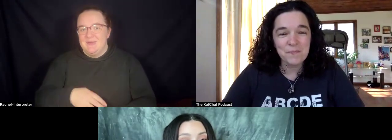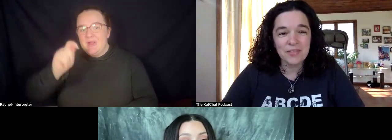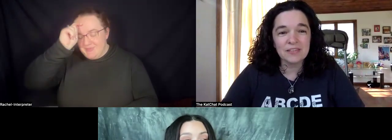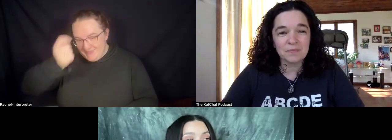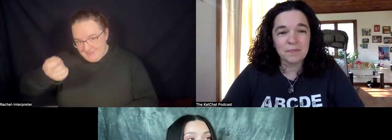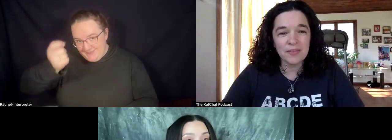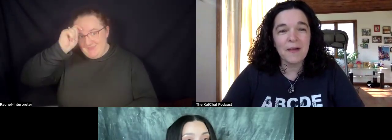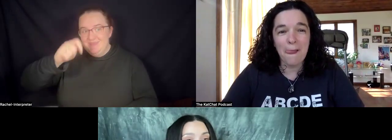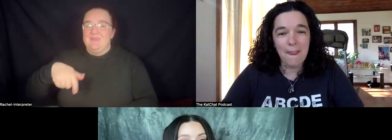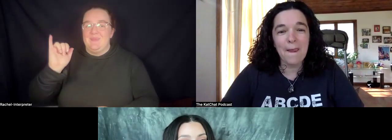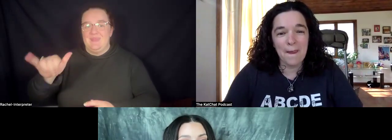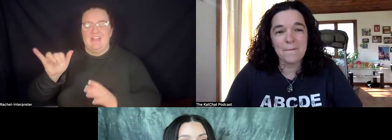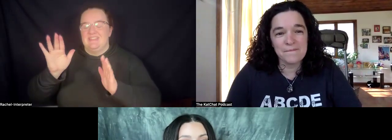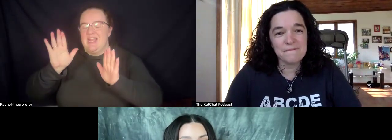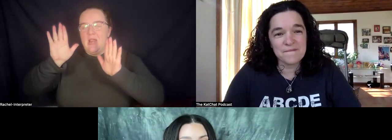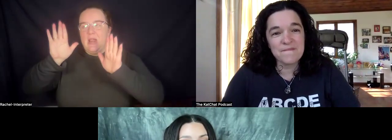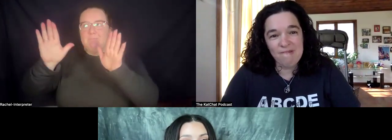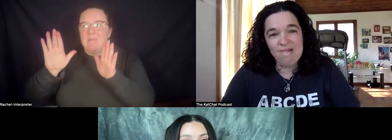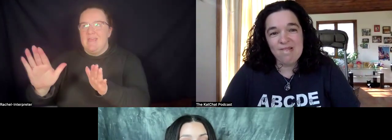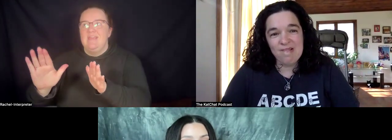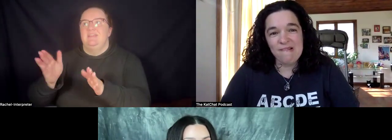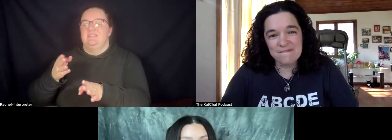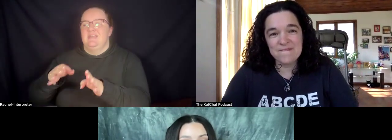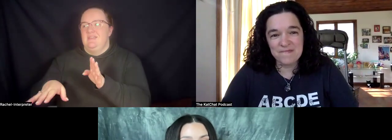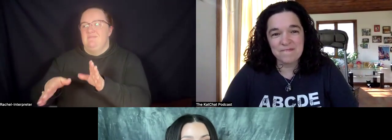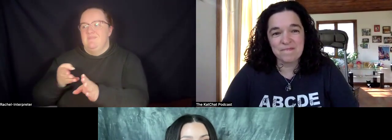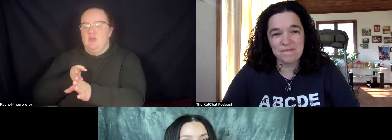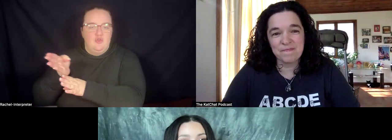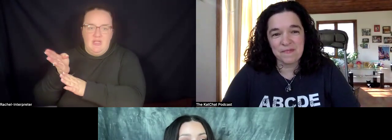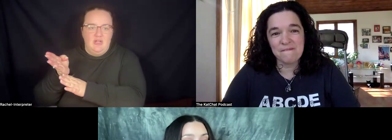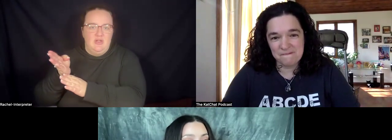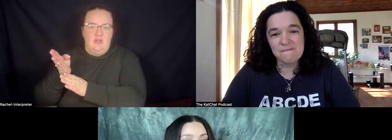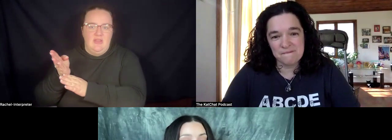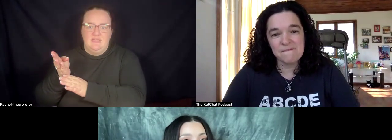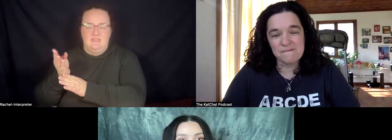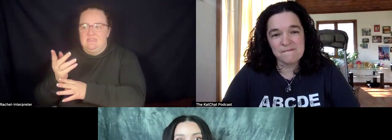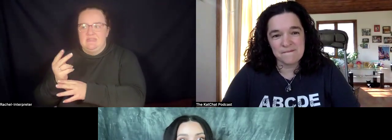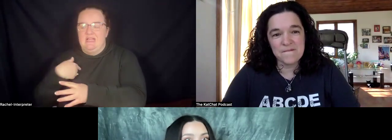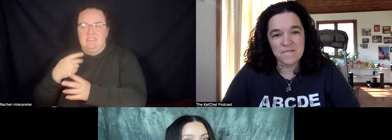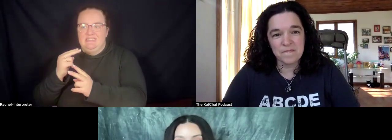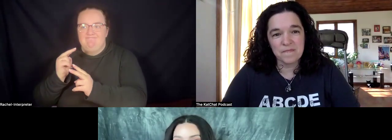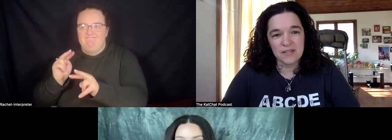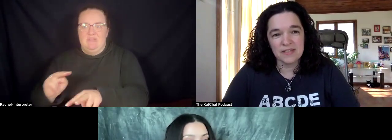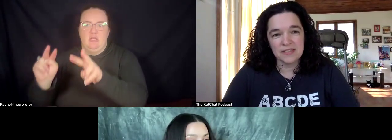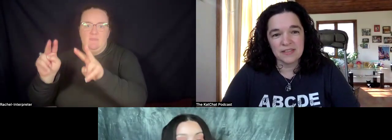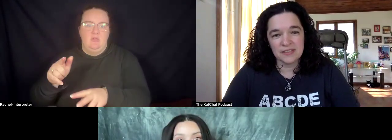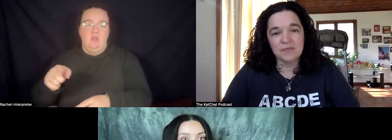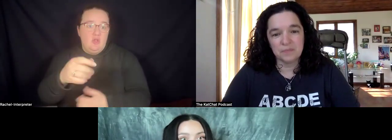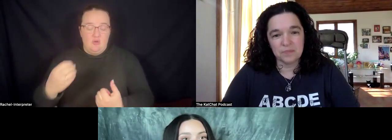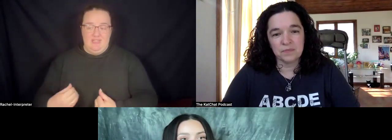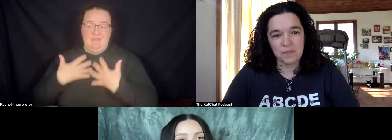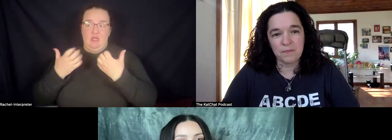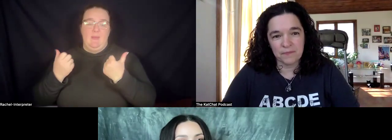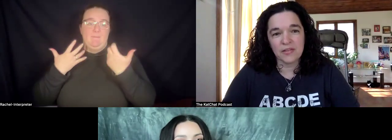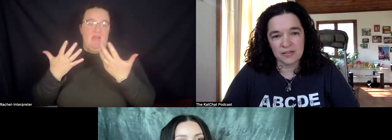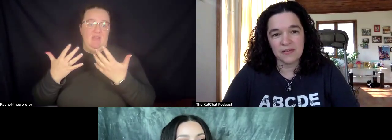you because that is such an admirable choice of career path, and you're just inspiring, generations